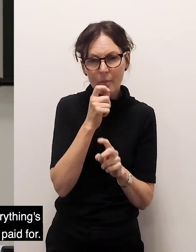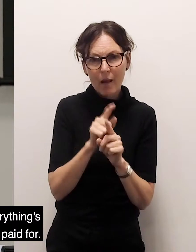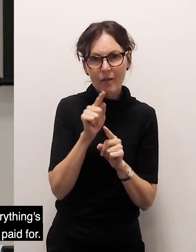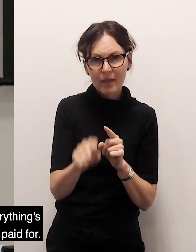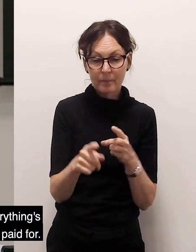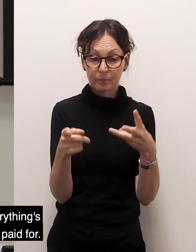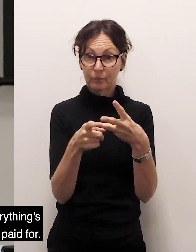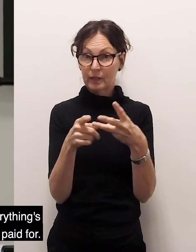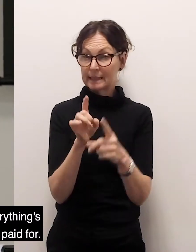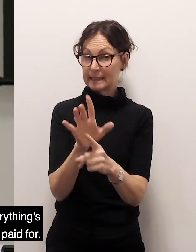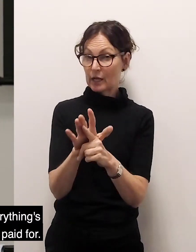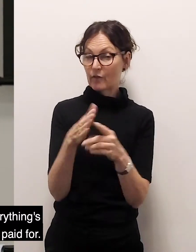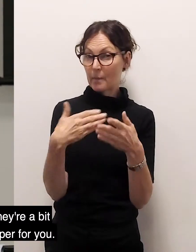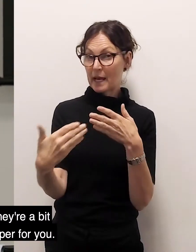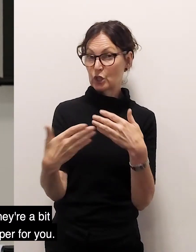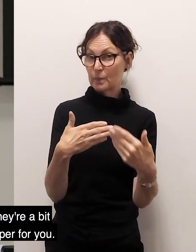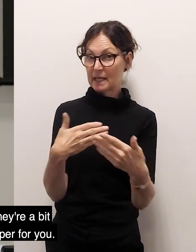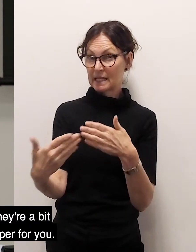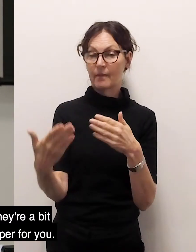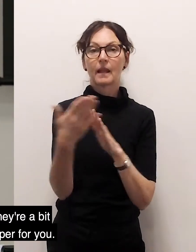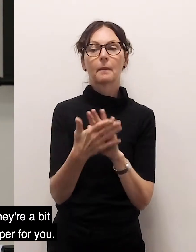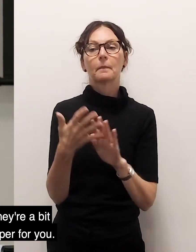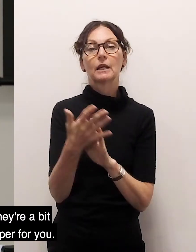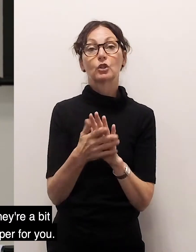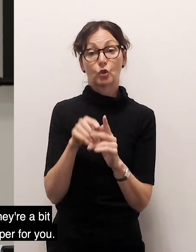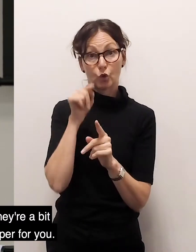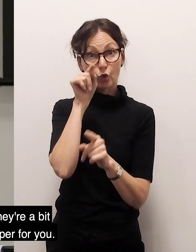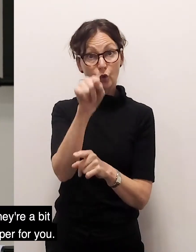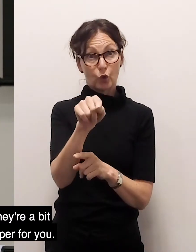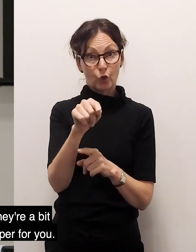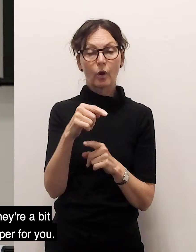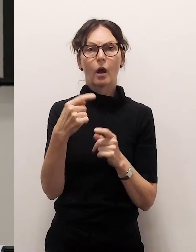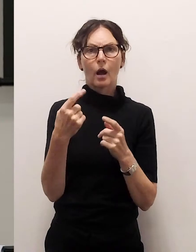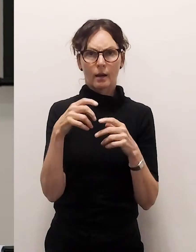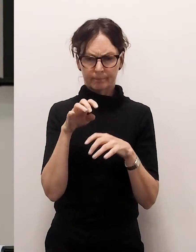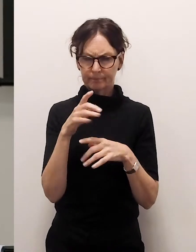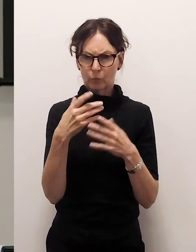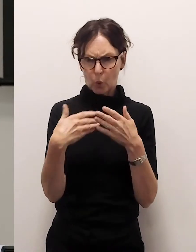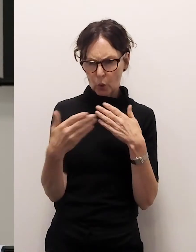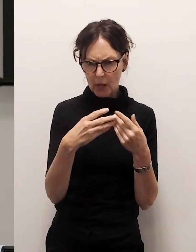divvied up and paid for. So they're a bit like your bookkeeper for you.